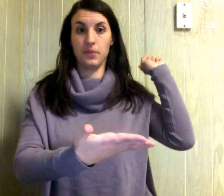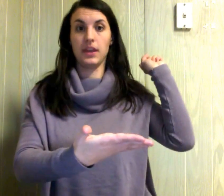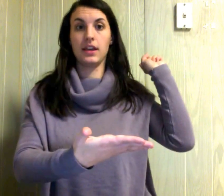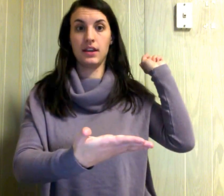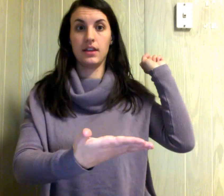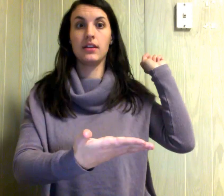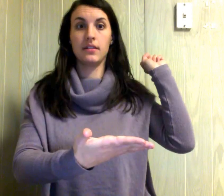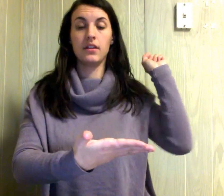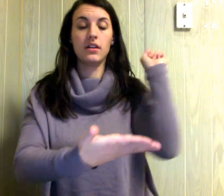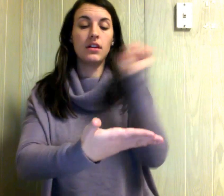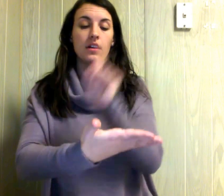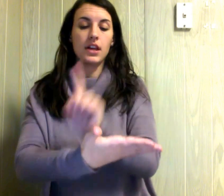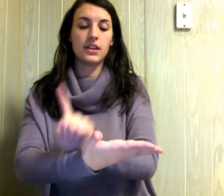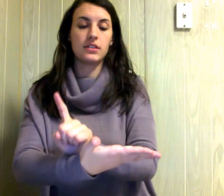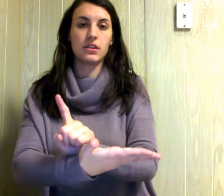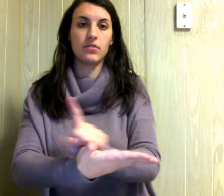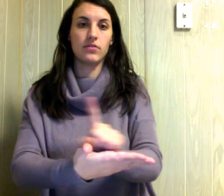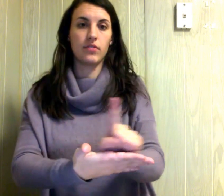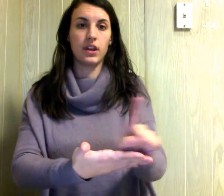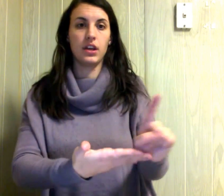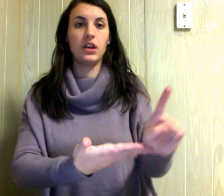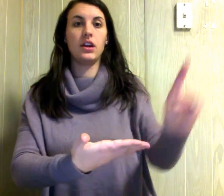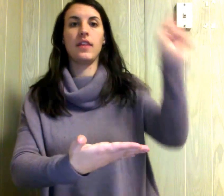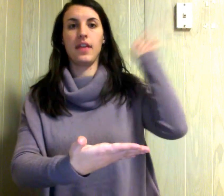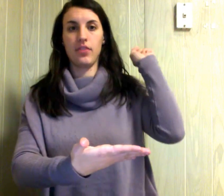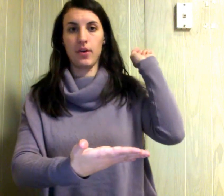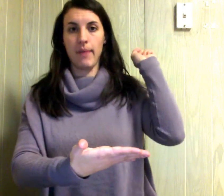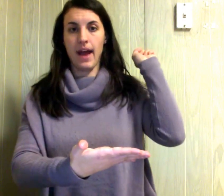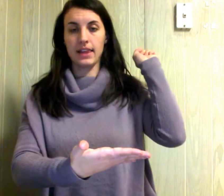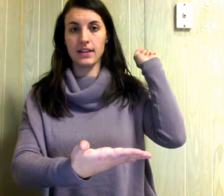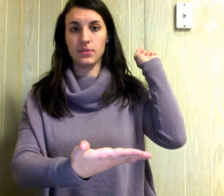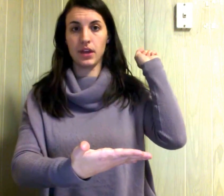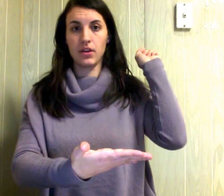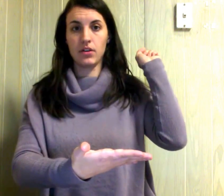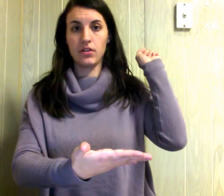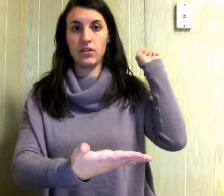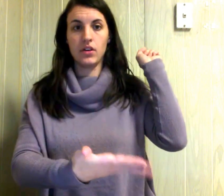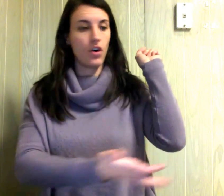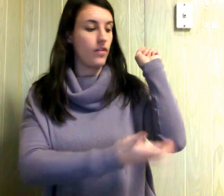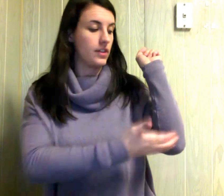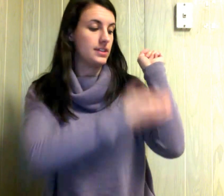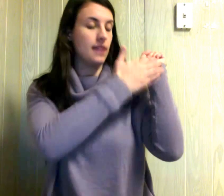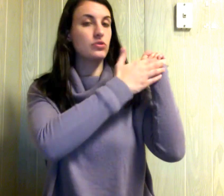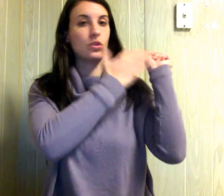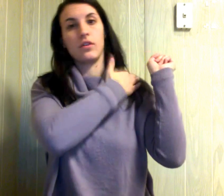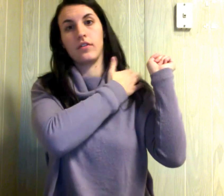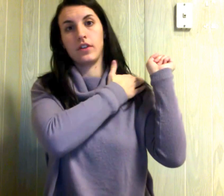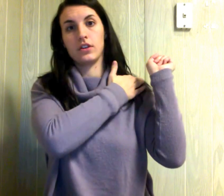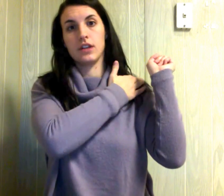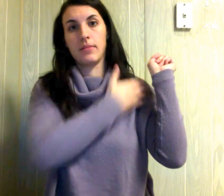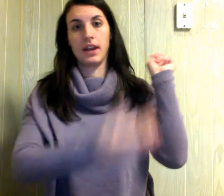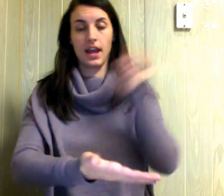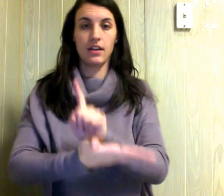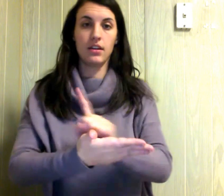week. Okay, so right here, and then throw it back last week. Over the same shoulder of your dominant hand